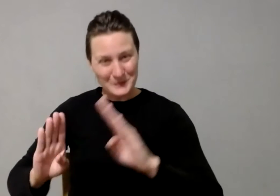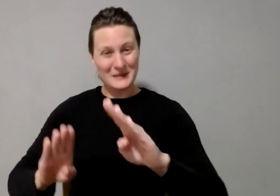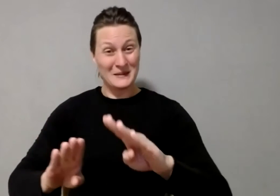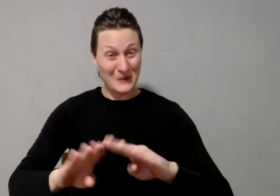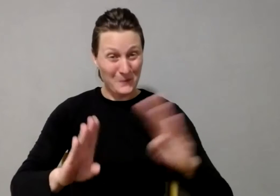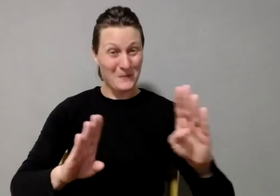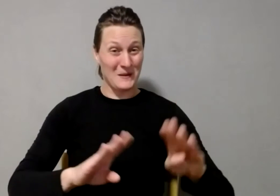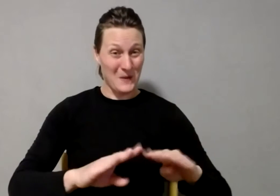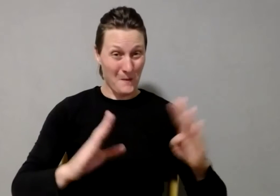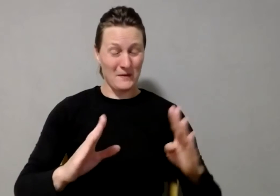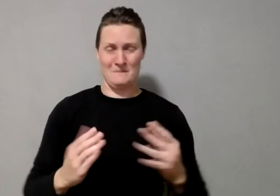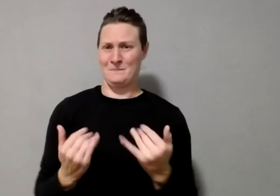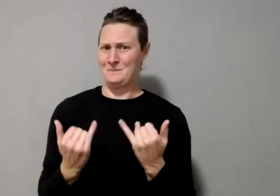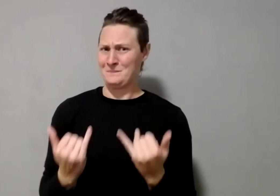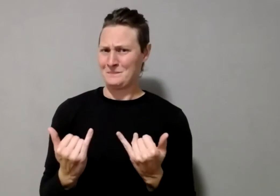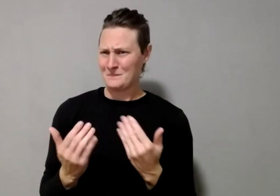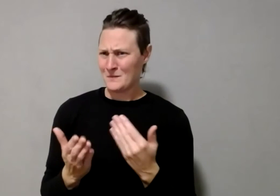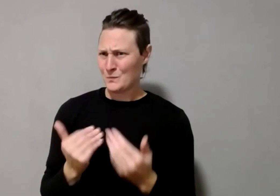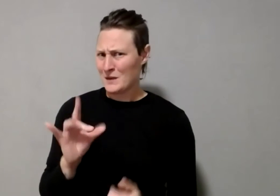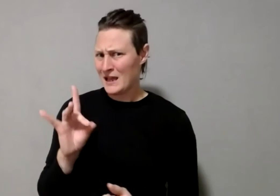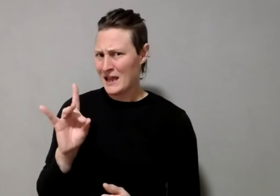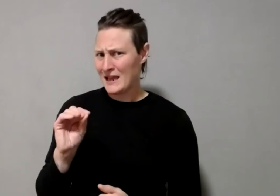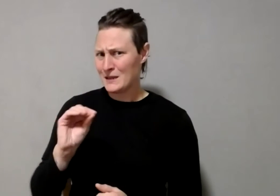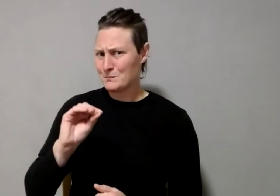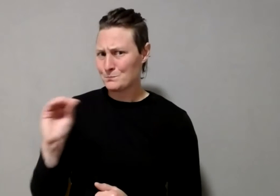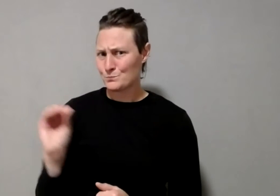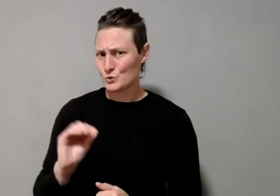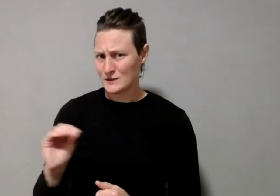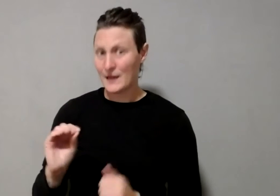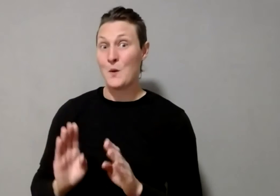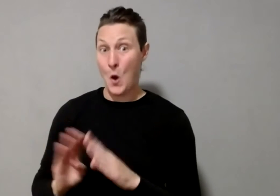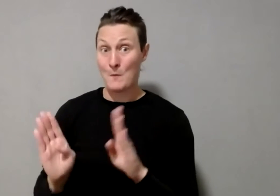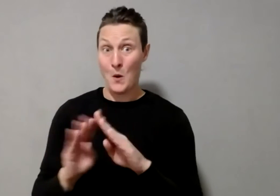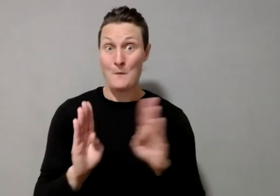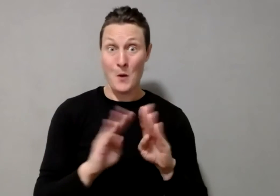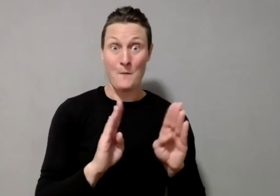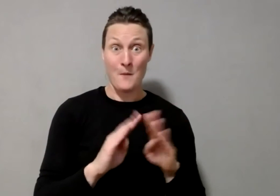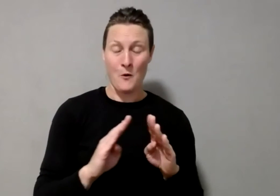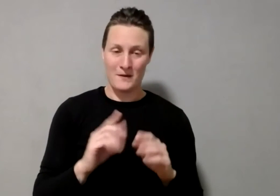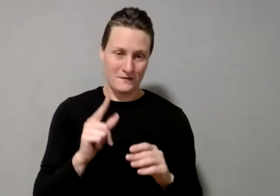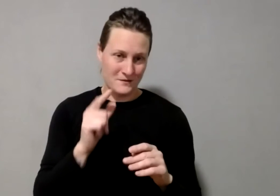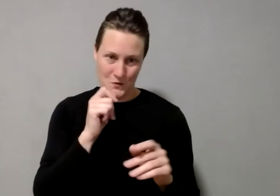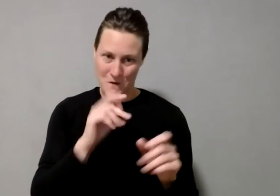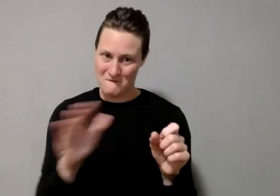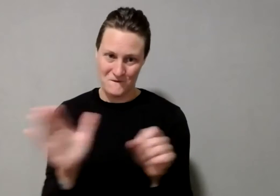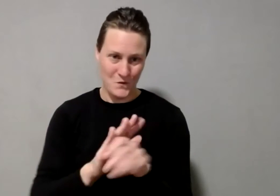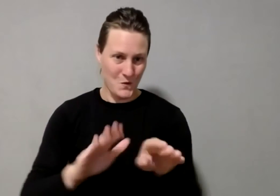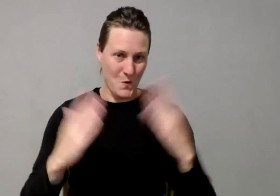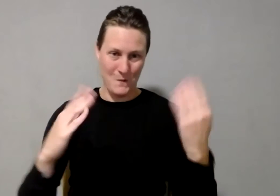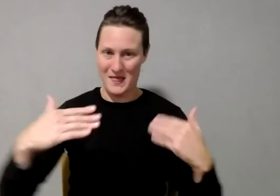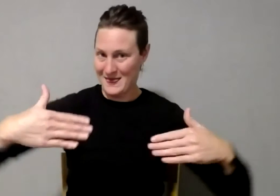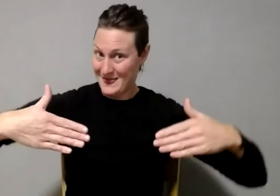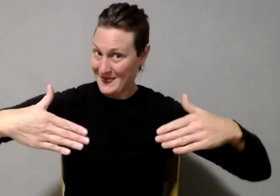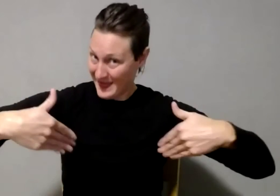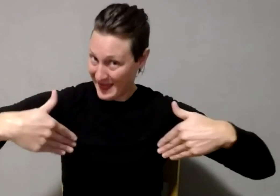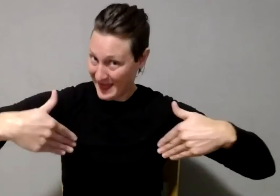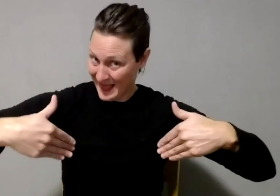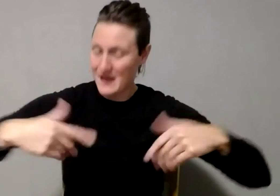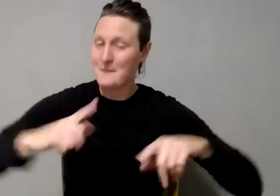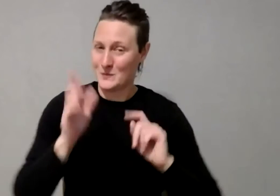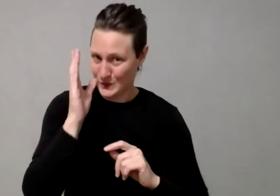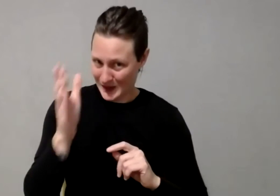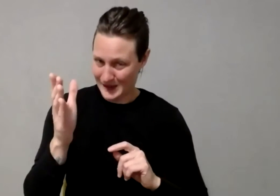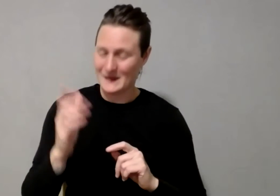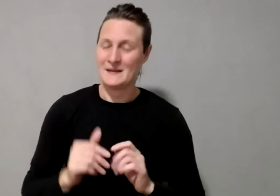now. We've still got a little bit to go. I think we've got about 20 left to go, something like that. And we are